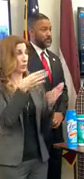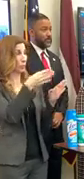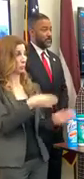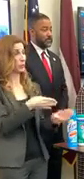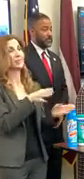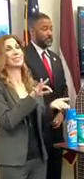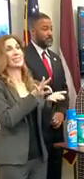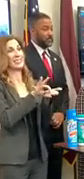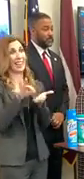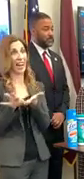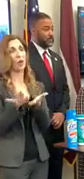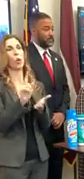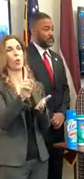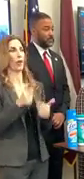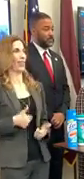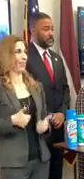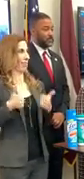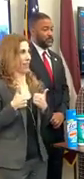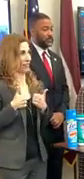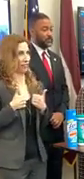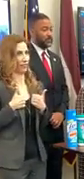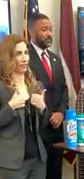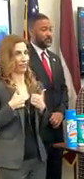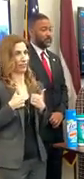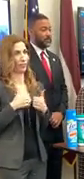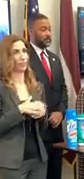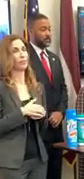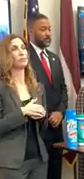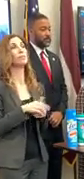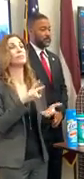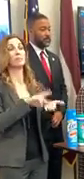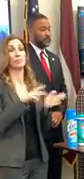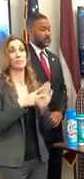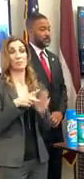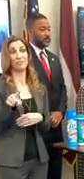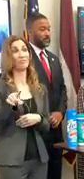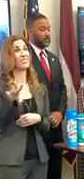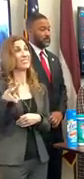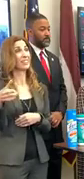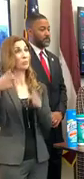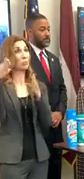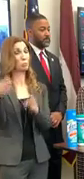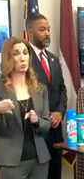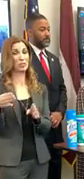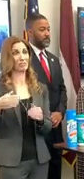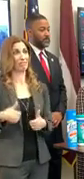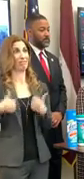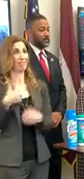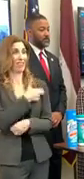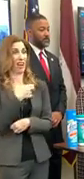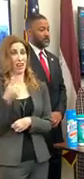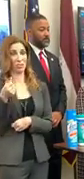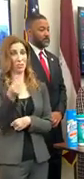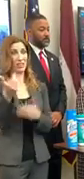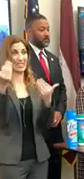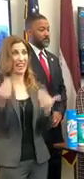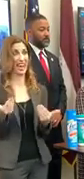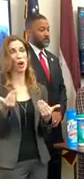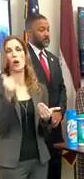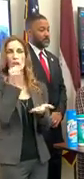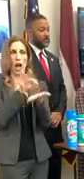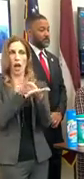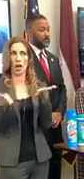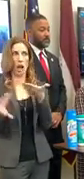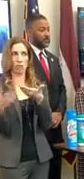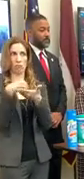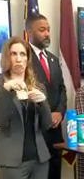counted where they reside. Therefore, this person will not be part of our count here in